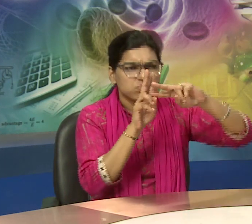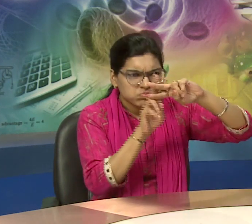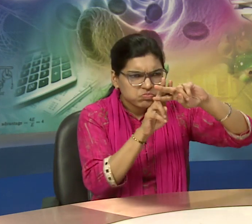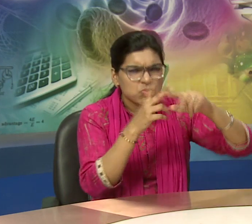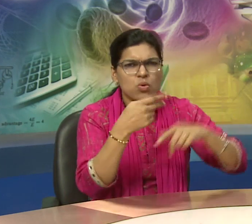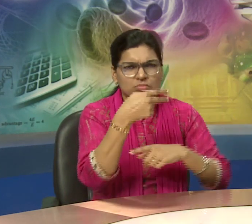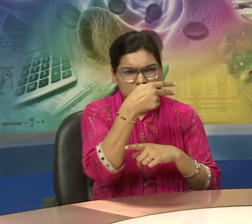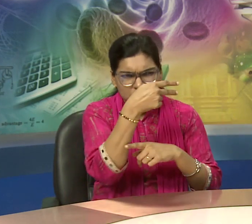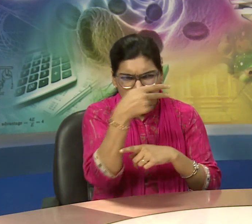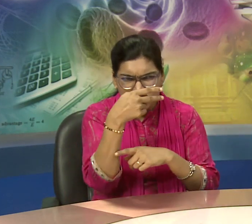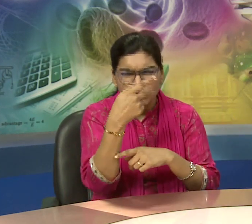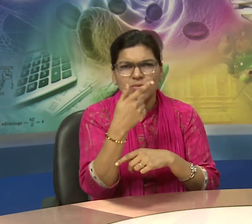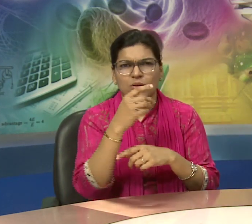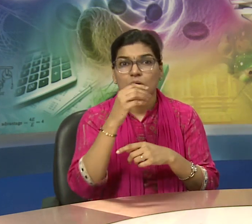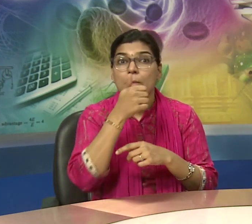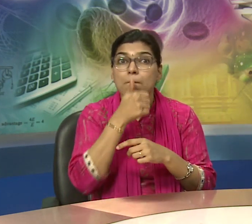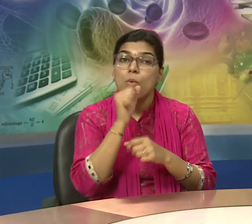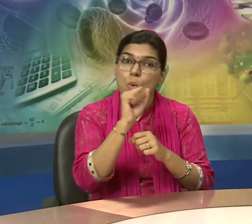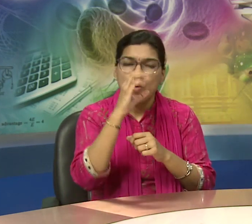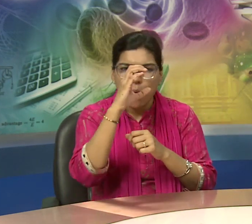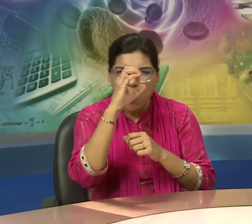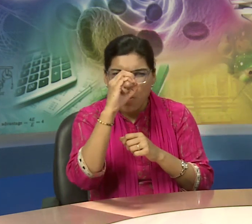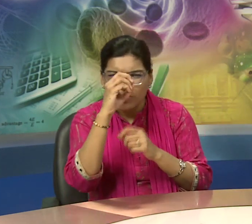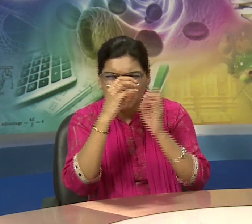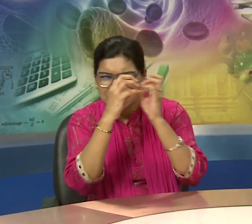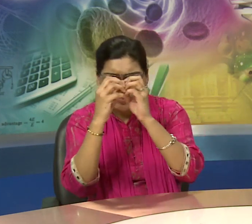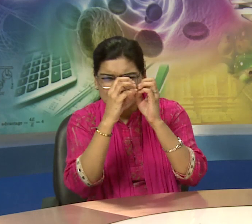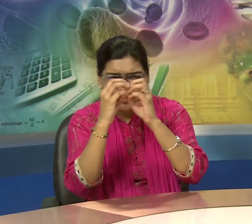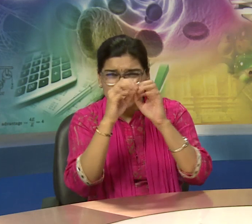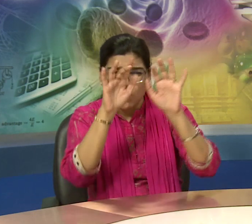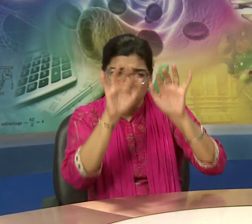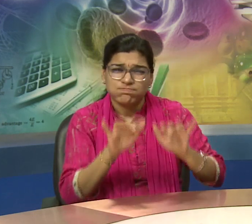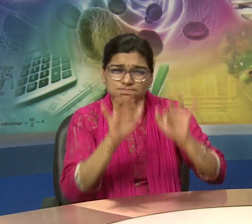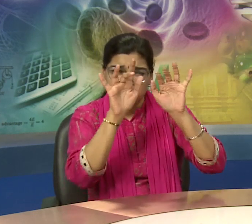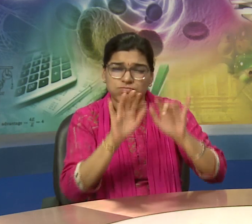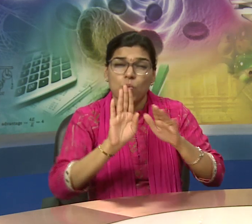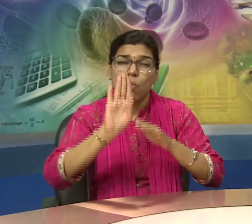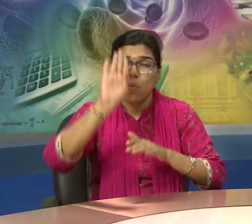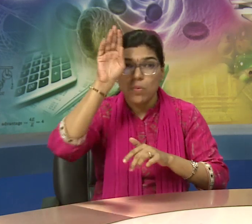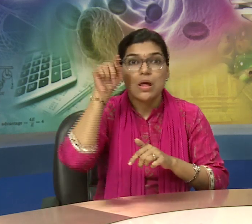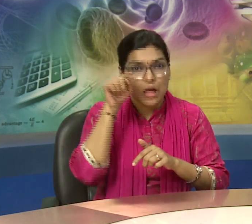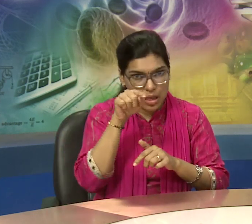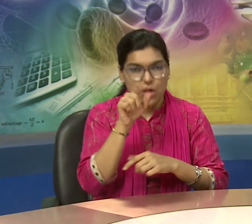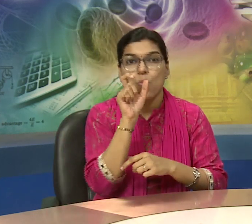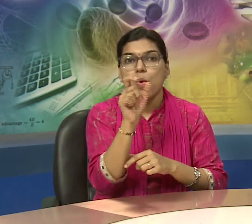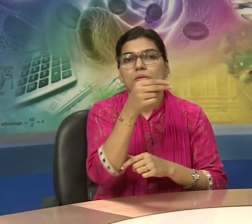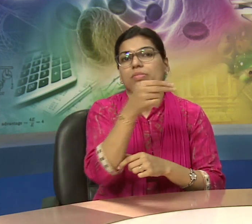In this, you may have seen some hash words, or we used to type